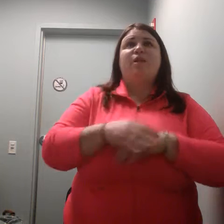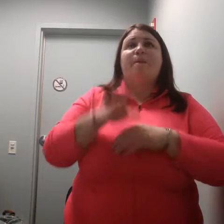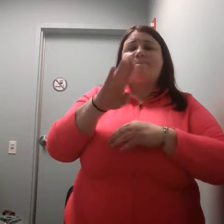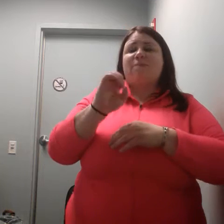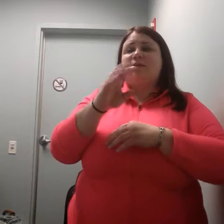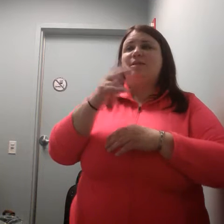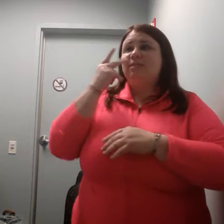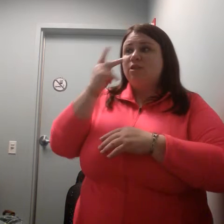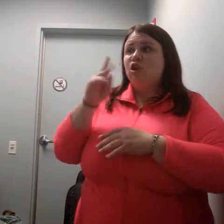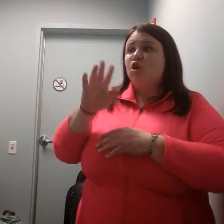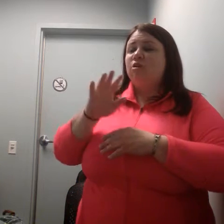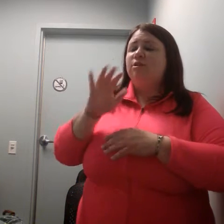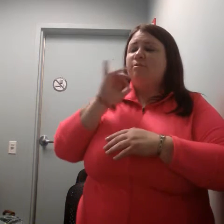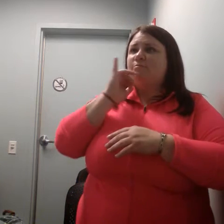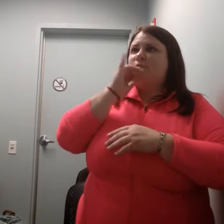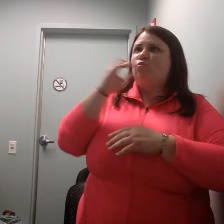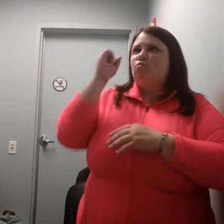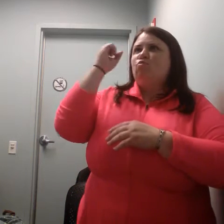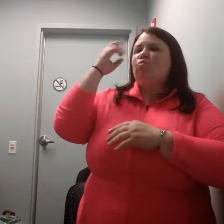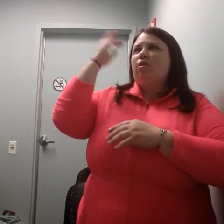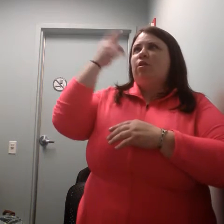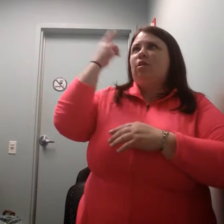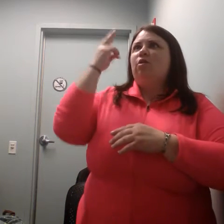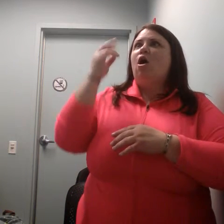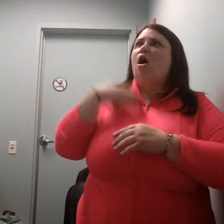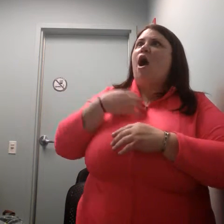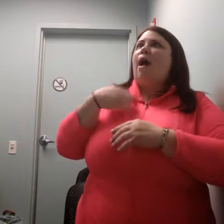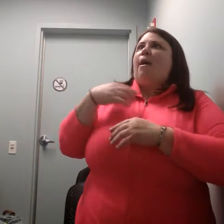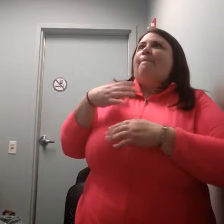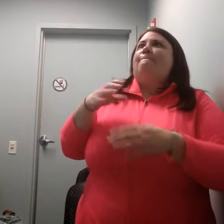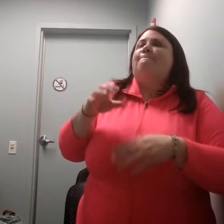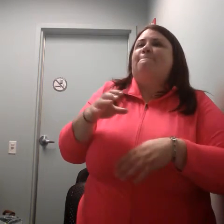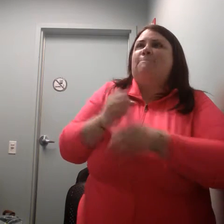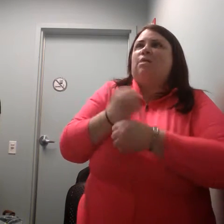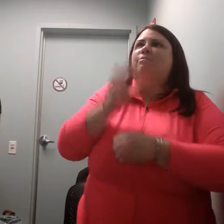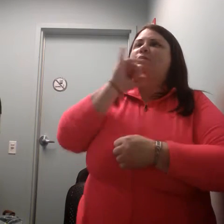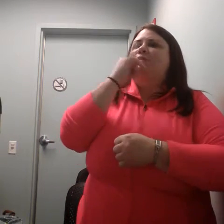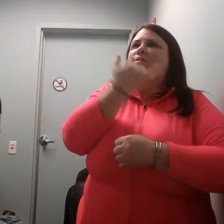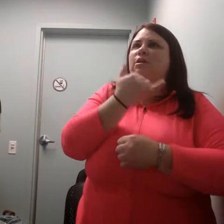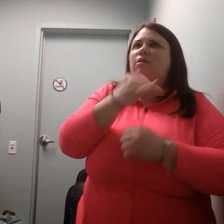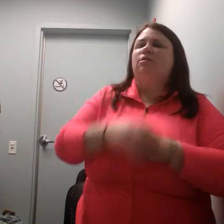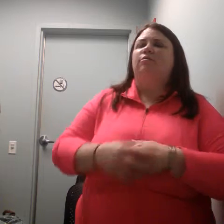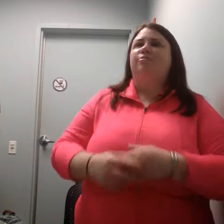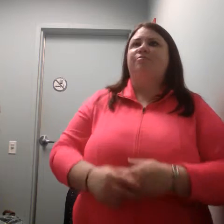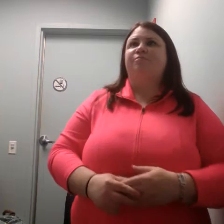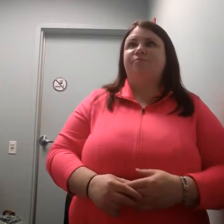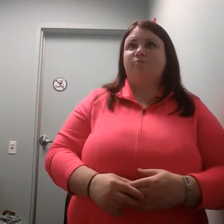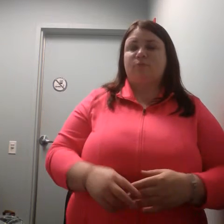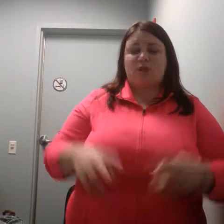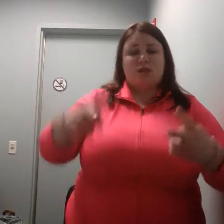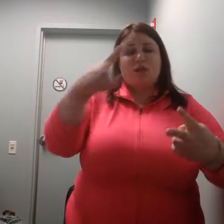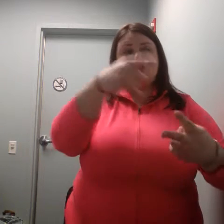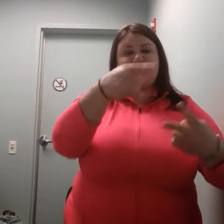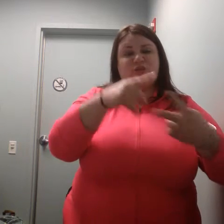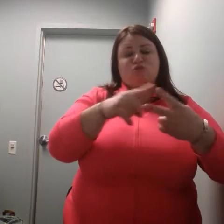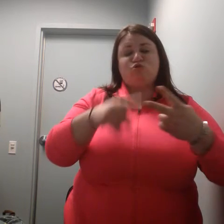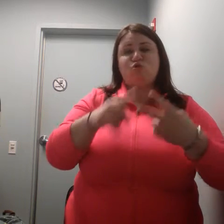are now going to competitors, and they're hiring them to do archaeological digs and paying them, giving them grant money. She has two choices at this point. What did she